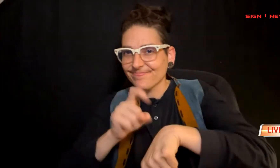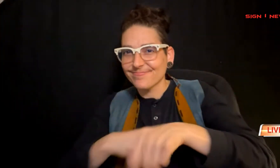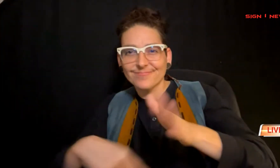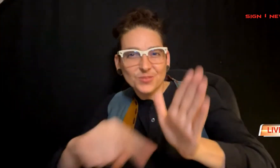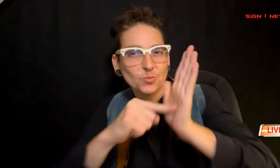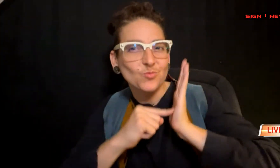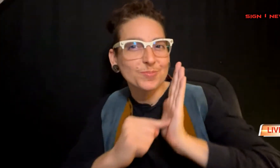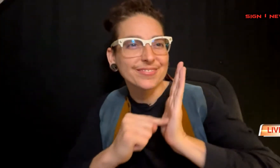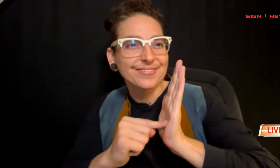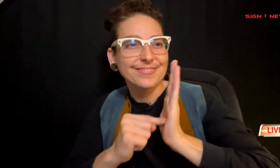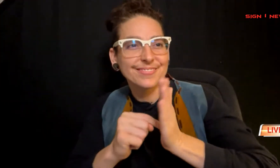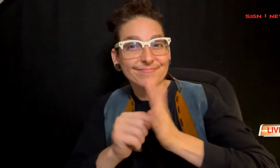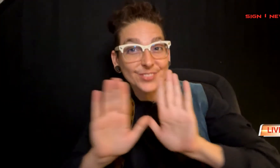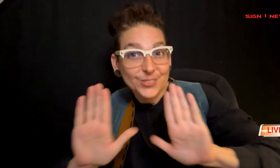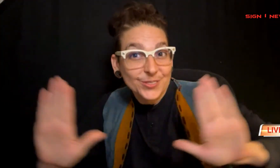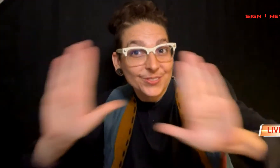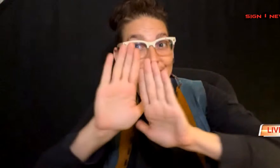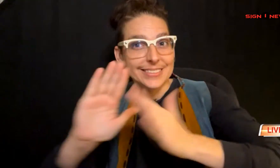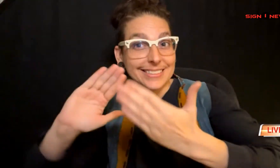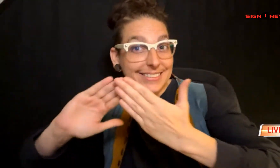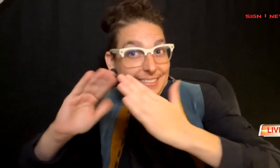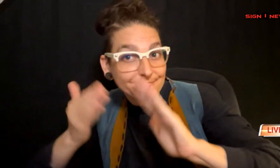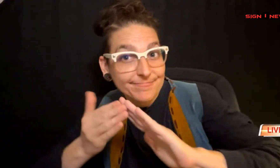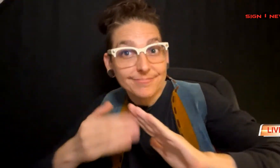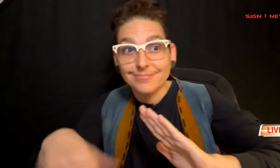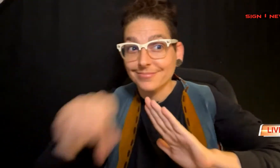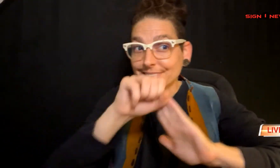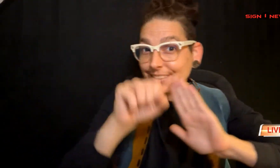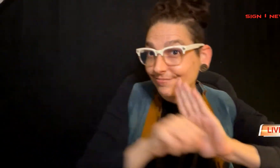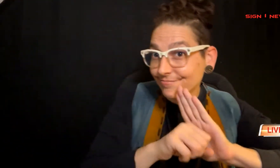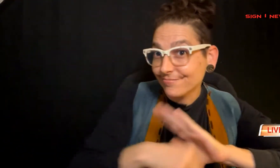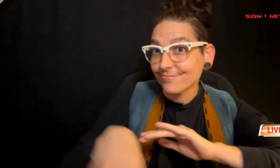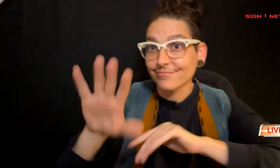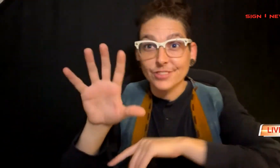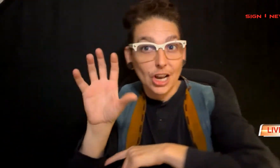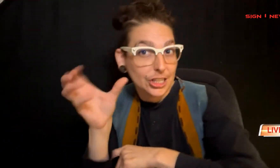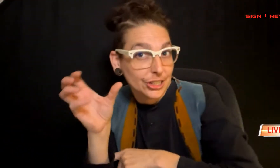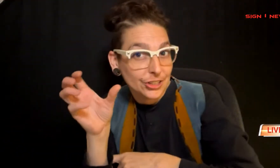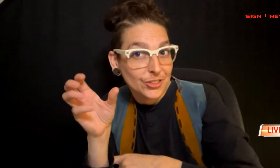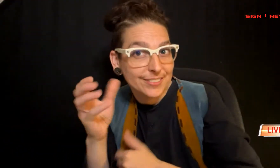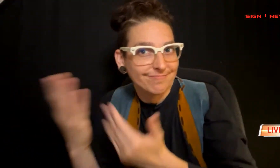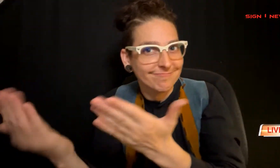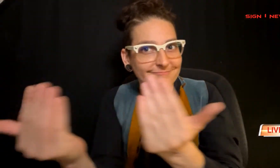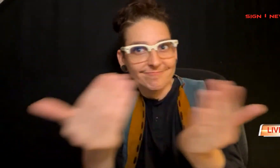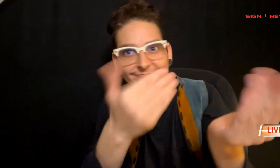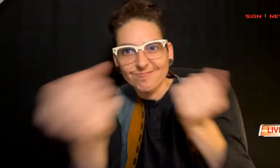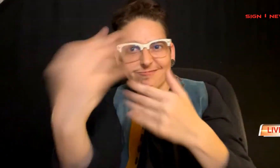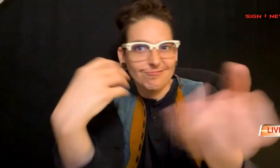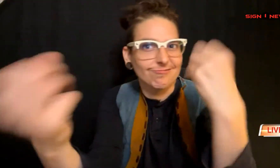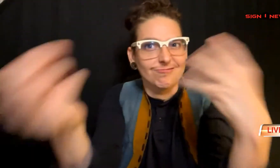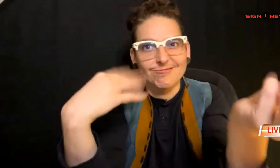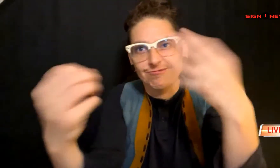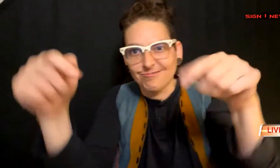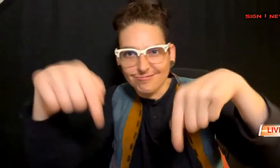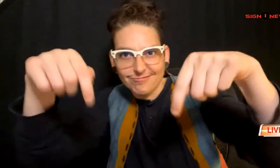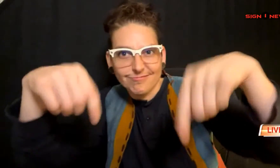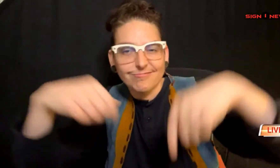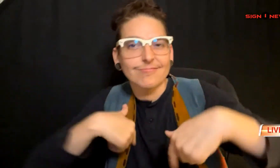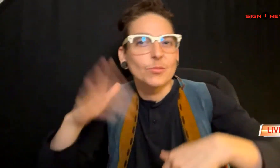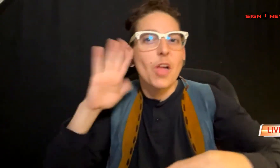All right, time to rep your city, your state, or your country. All right, let's